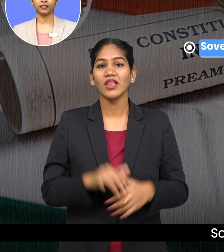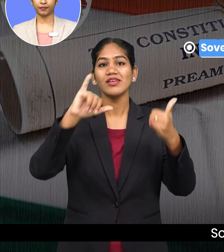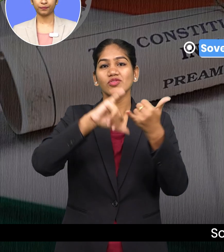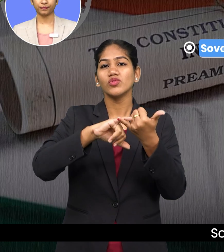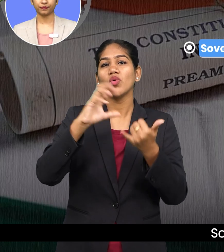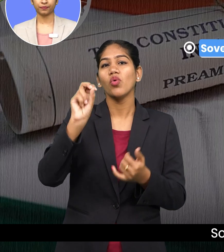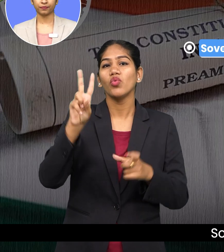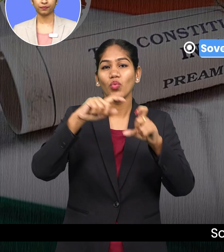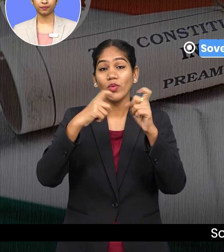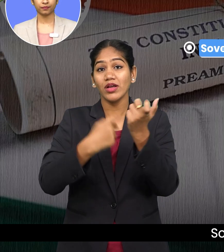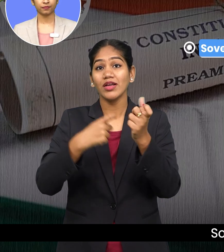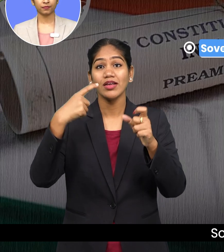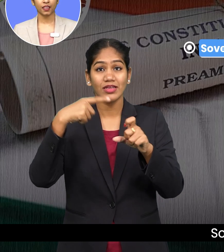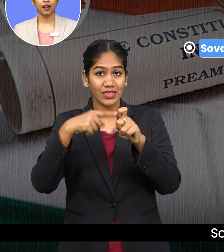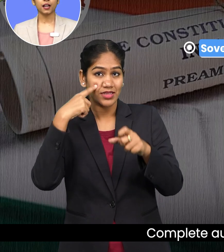Sovereignty.